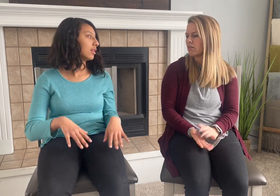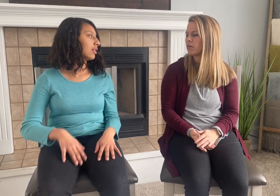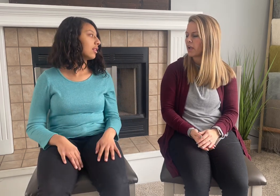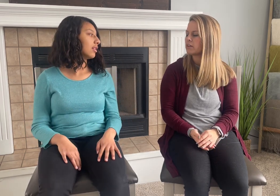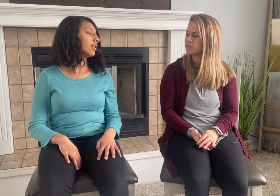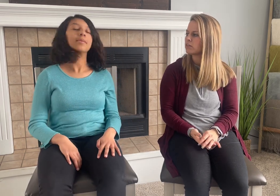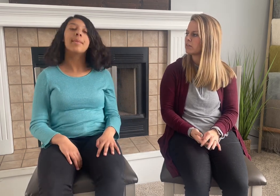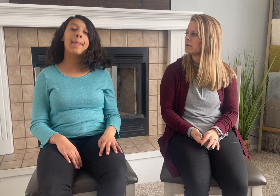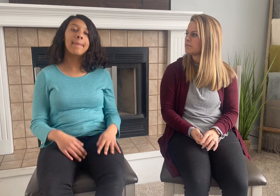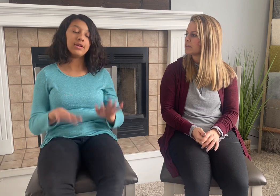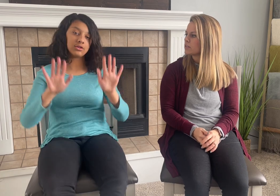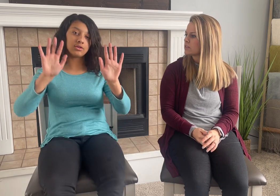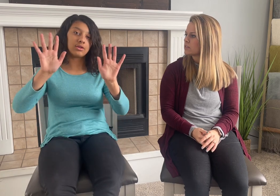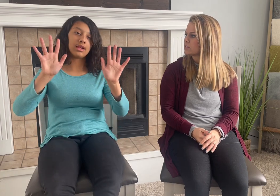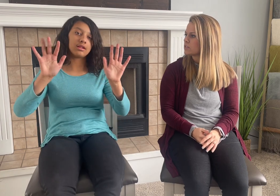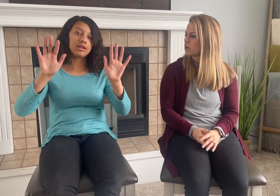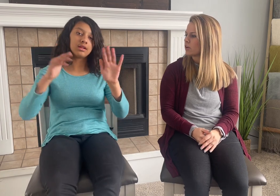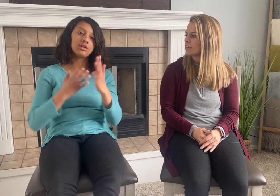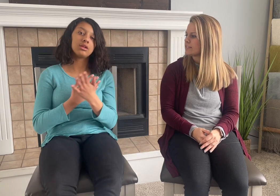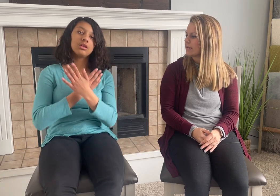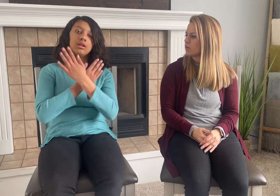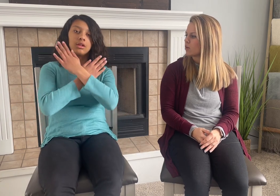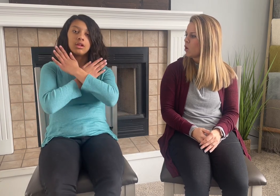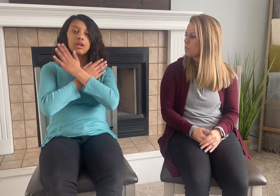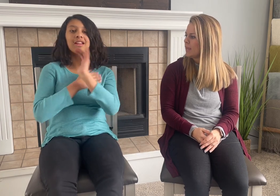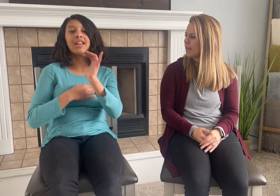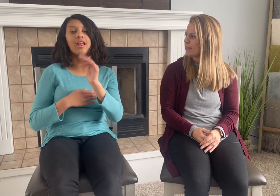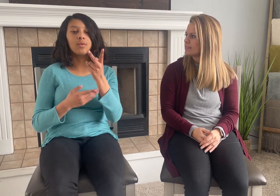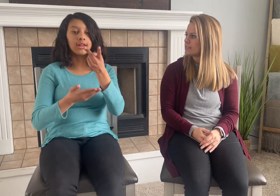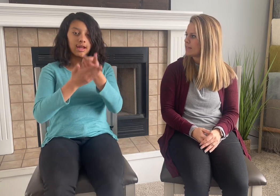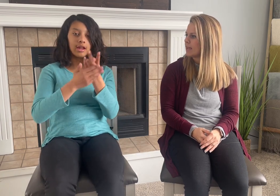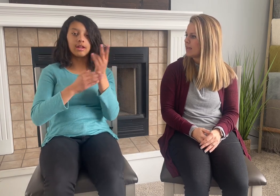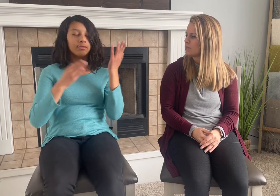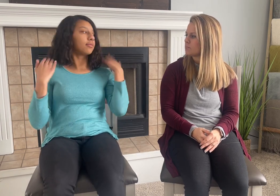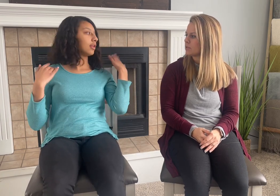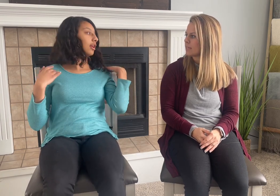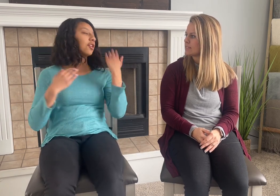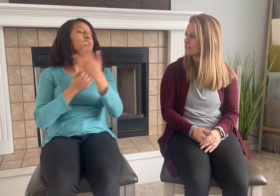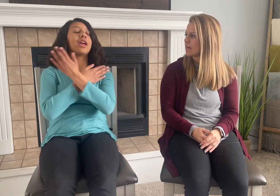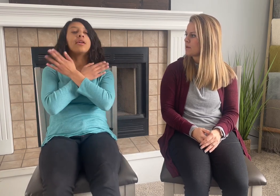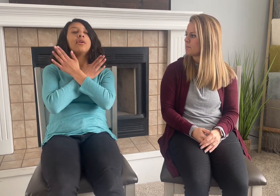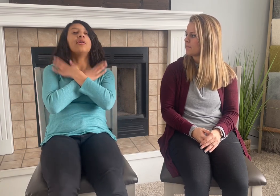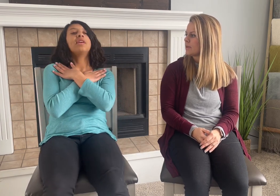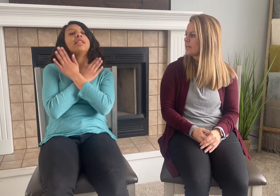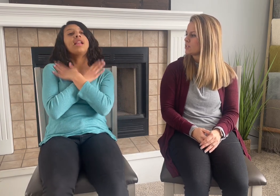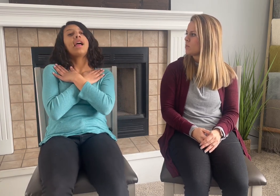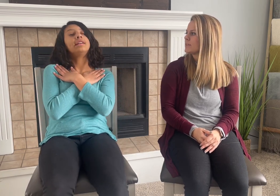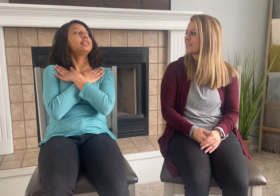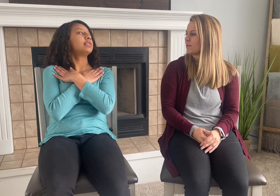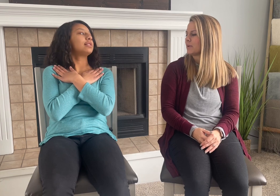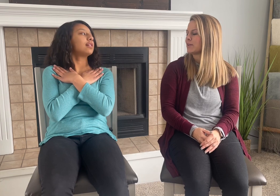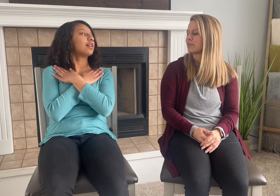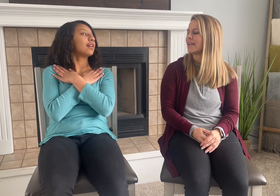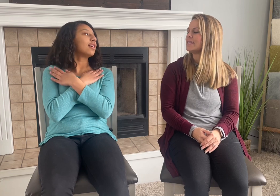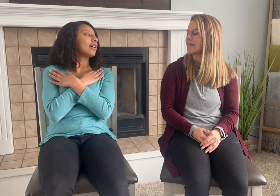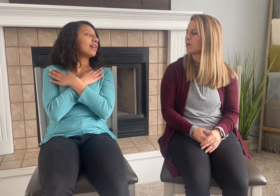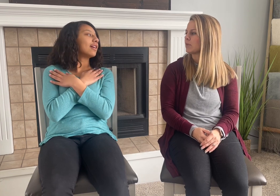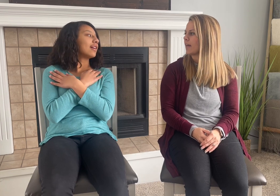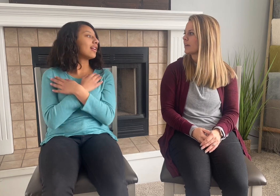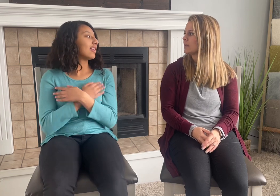kind of. So you're going to take your open hands and place them. It's almost like when you're laying down relaxing.